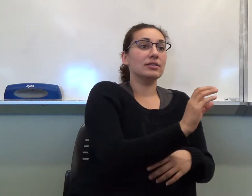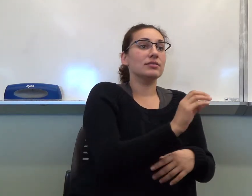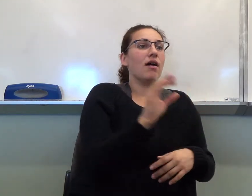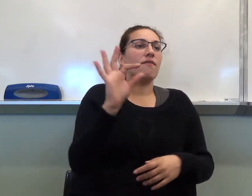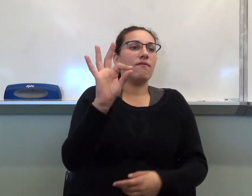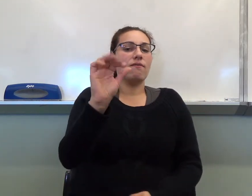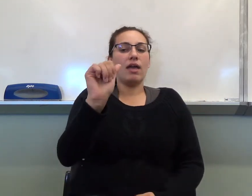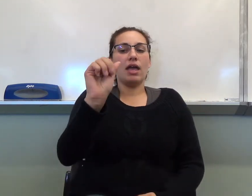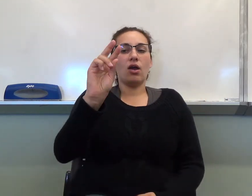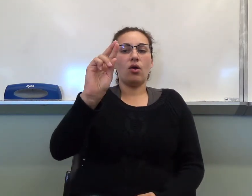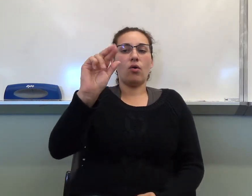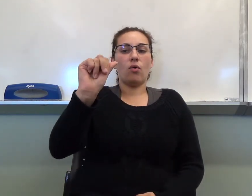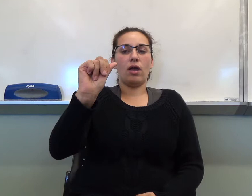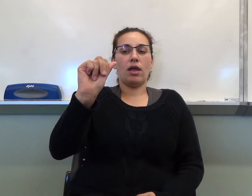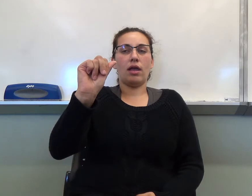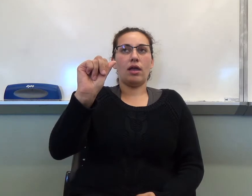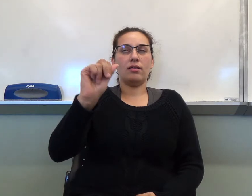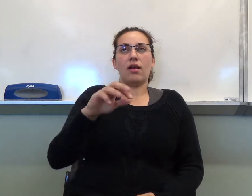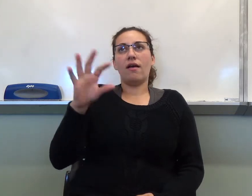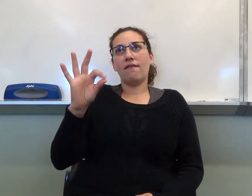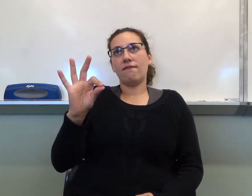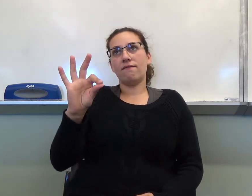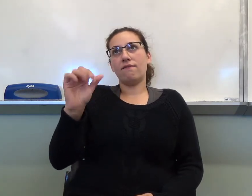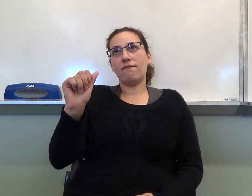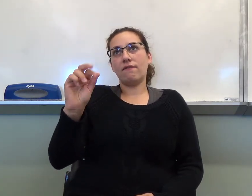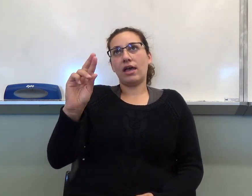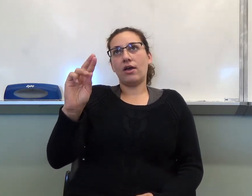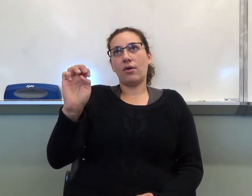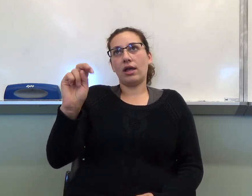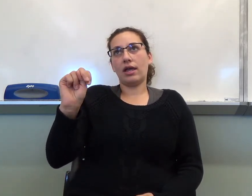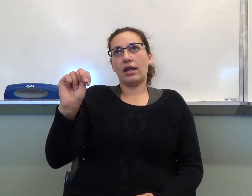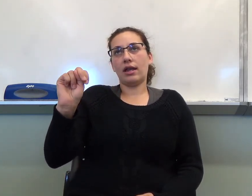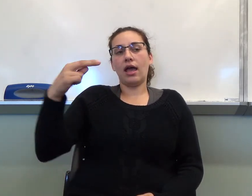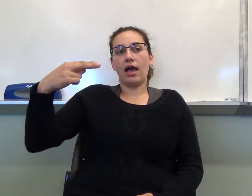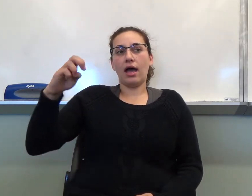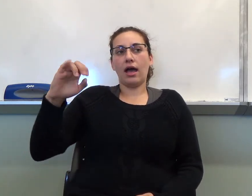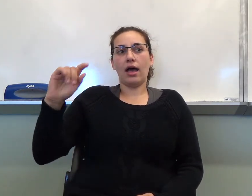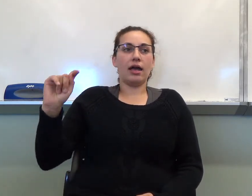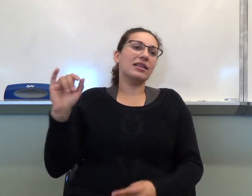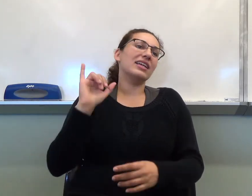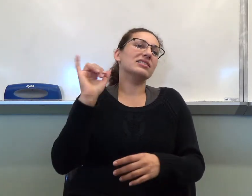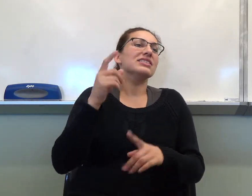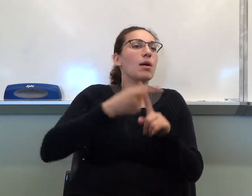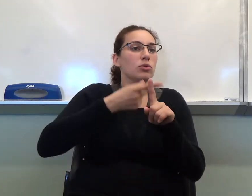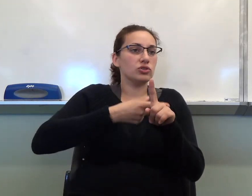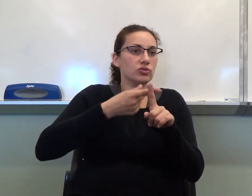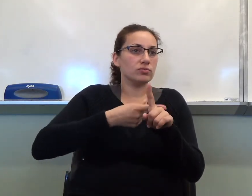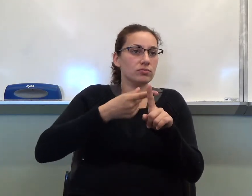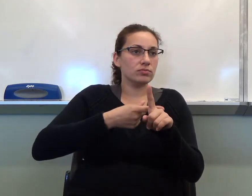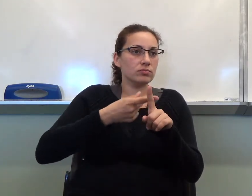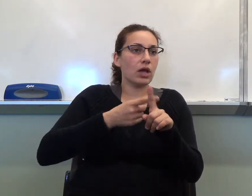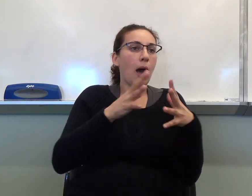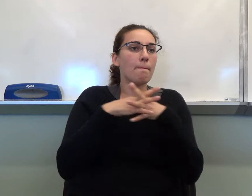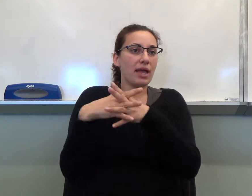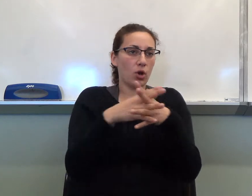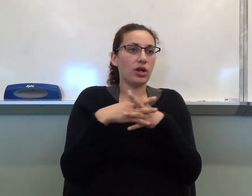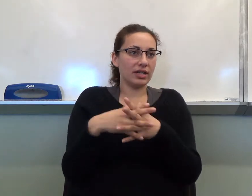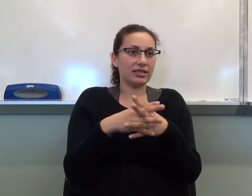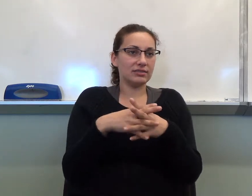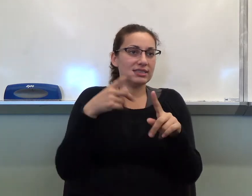water on the centigrade, or the Celsius. So the size of the Celsius degree is bigger than the size of the Fahrenheit